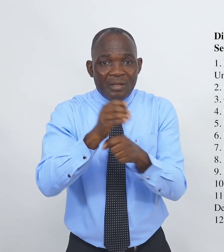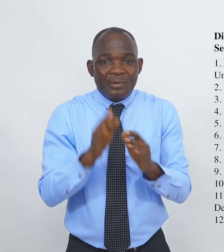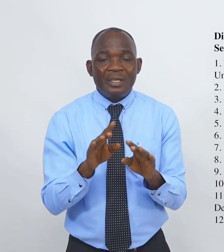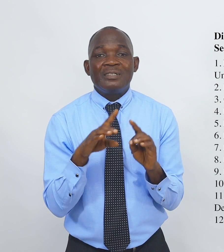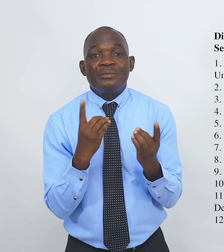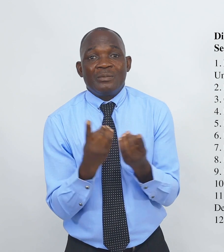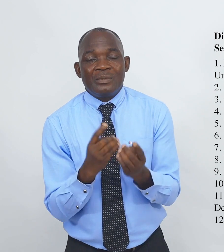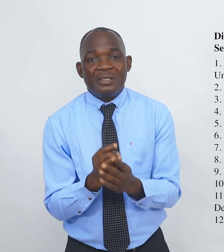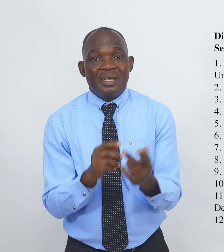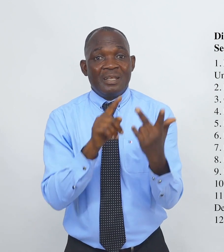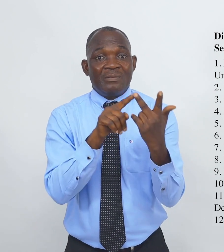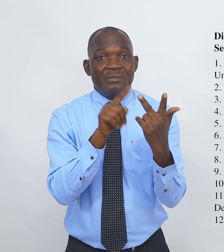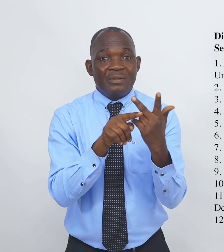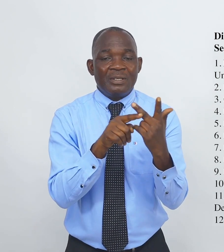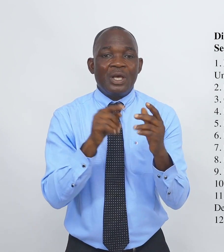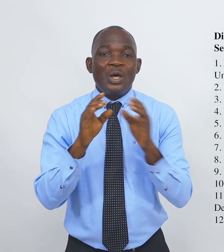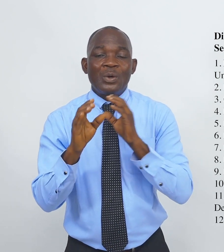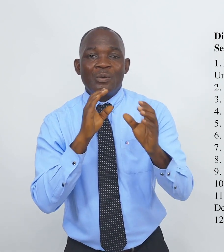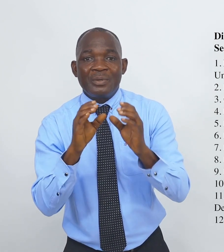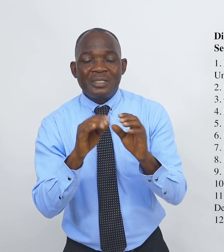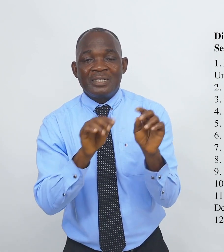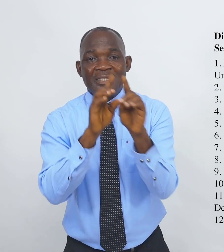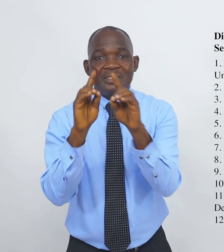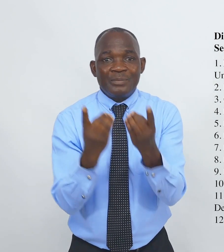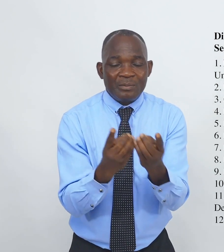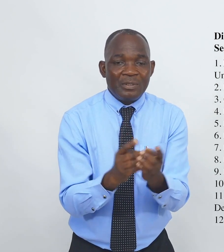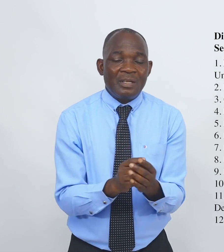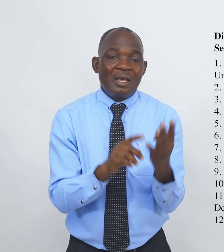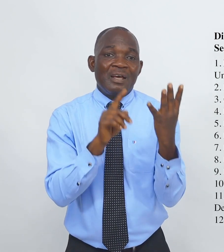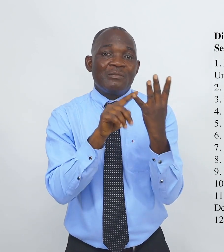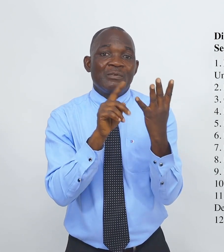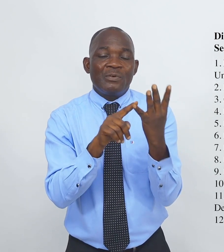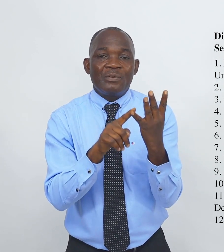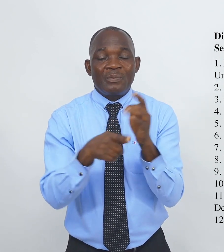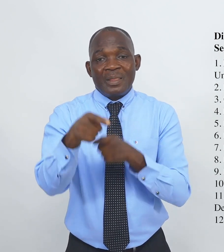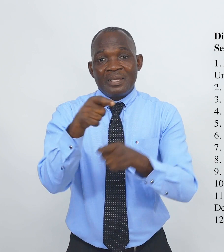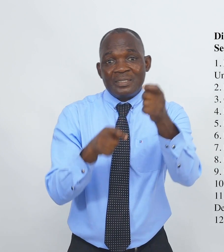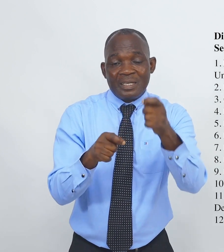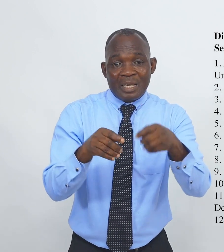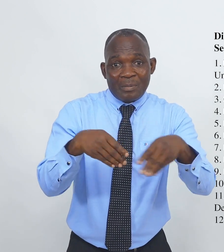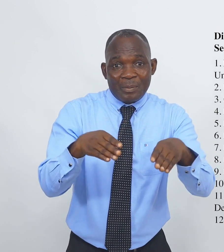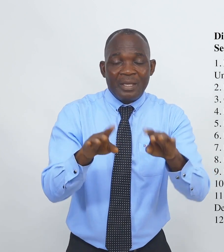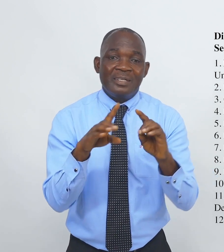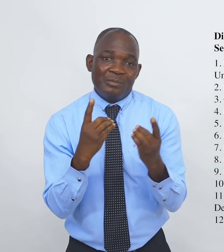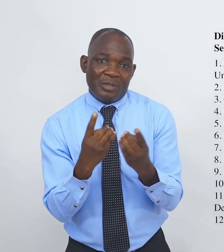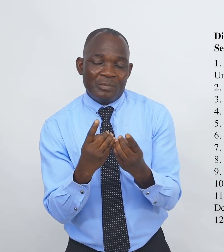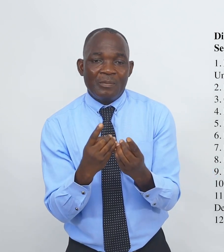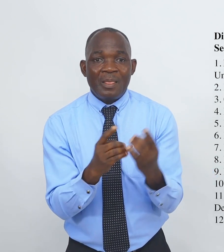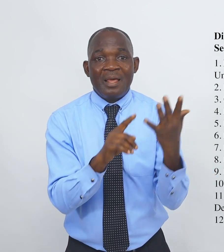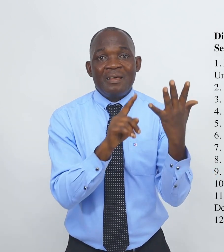Department. 3. Communications Unit. 4. Exchanges and Markets Department.